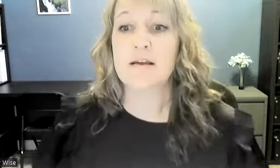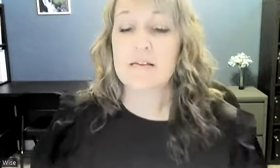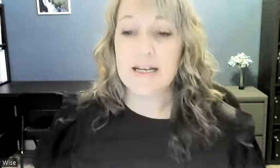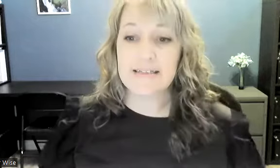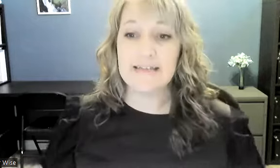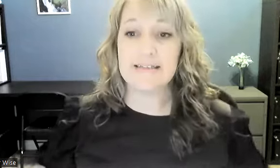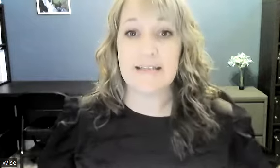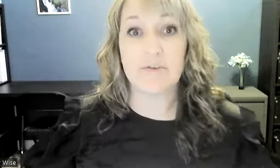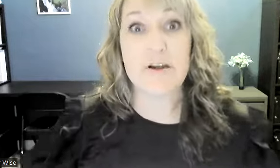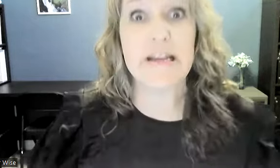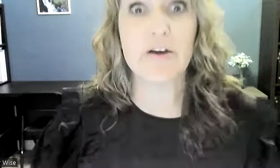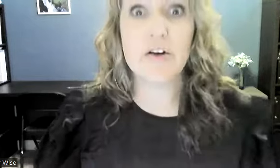The next sign is the sign for near.